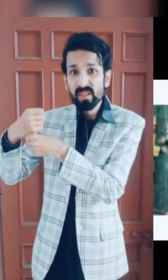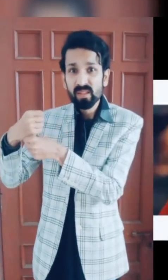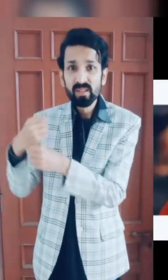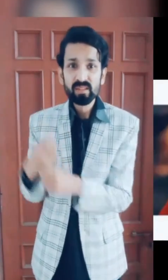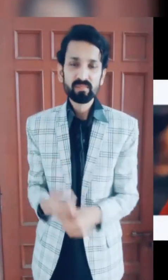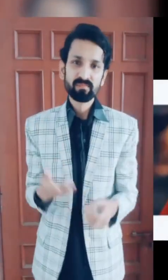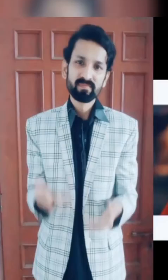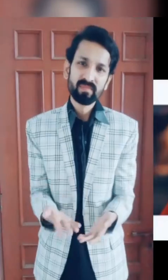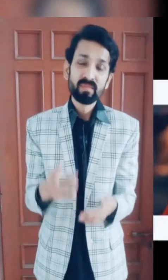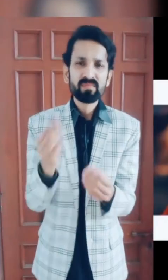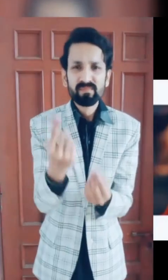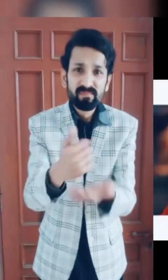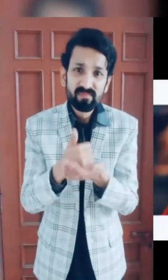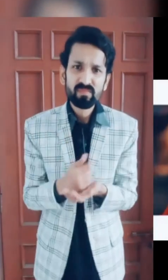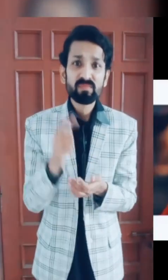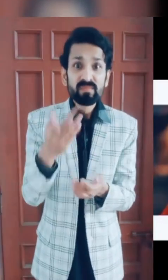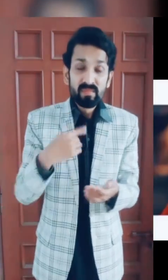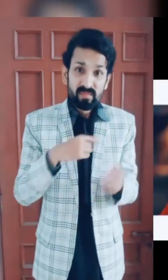sociale.